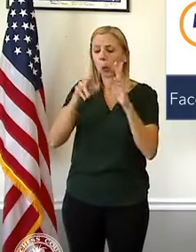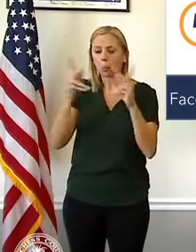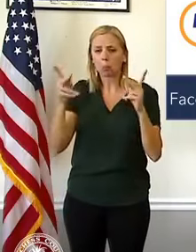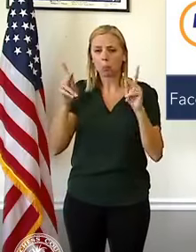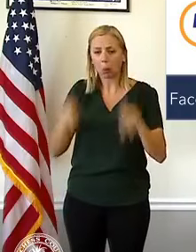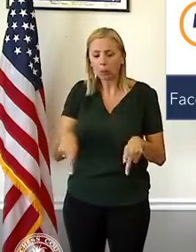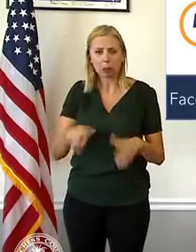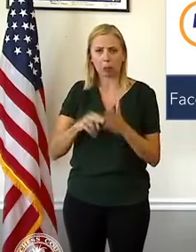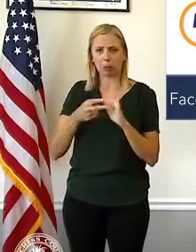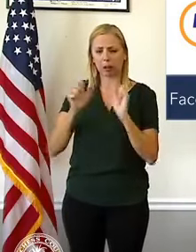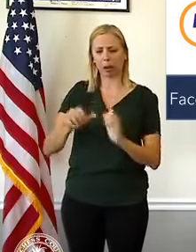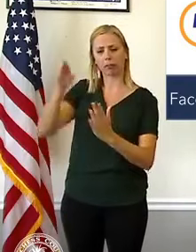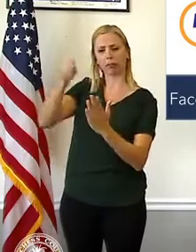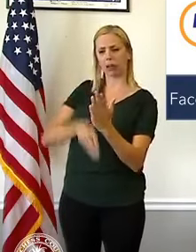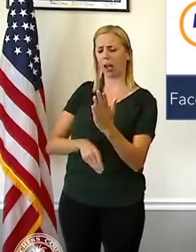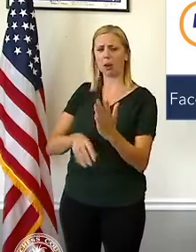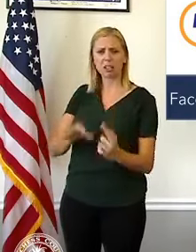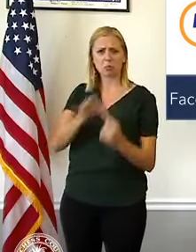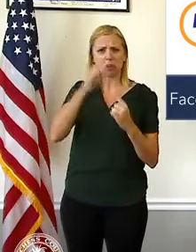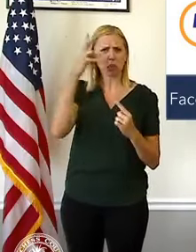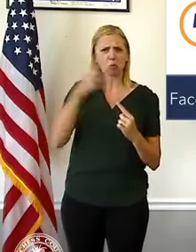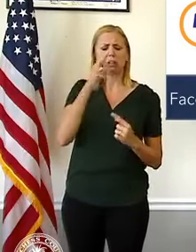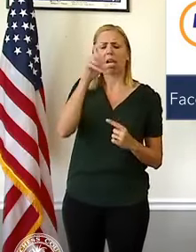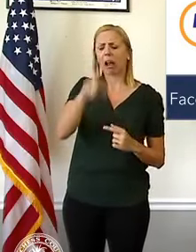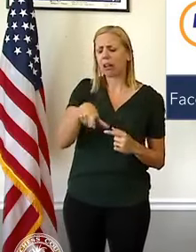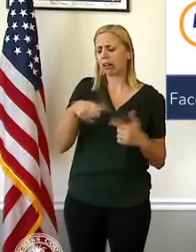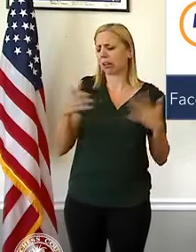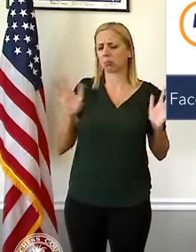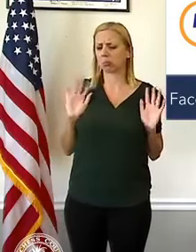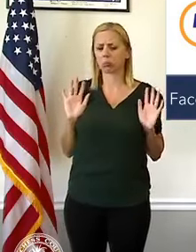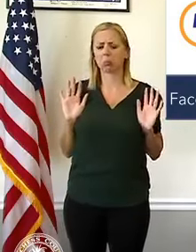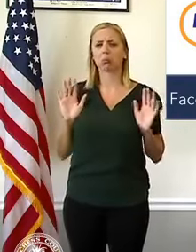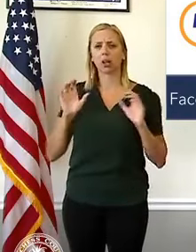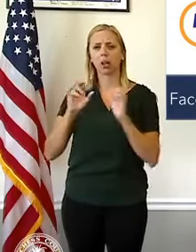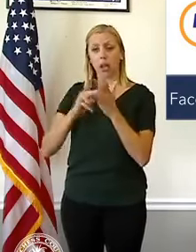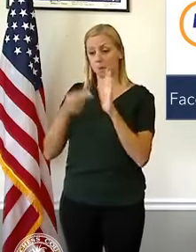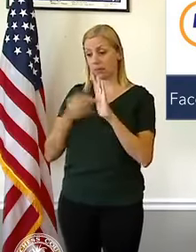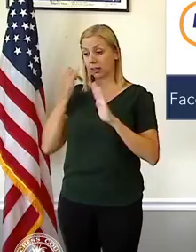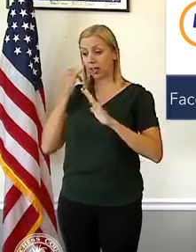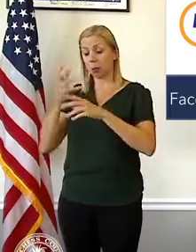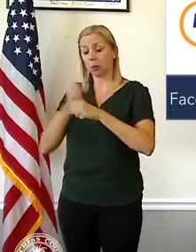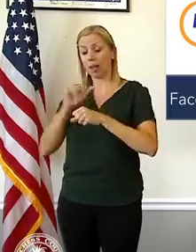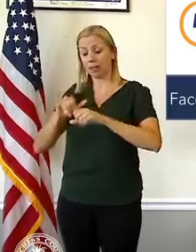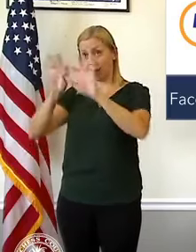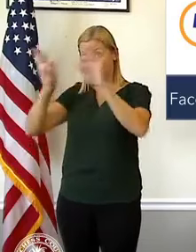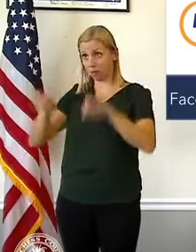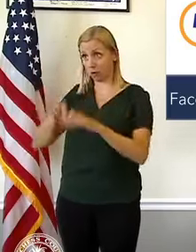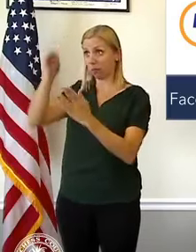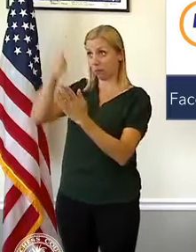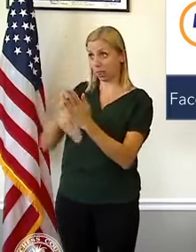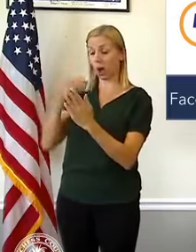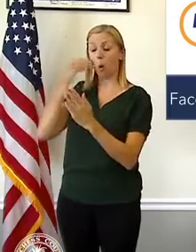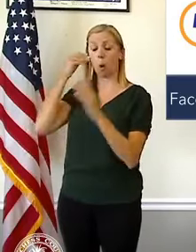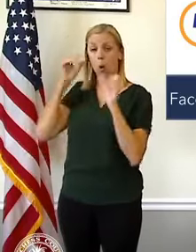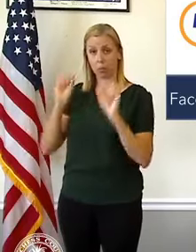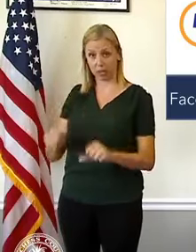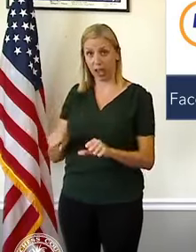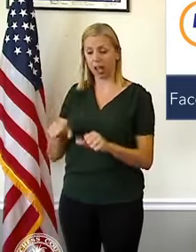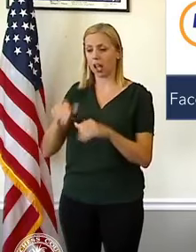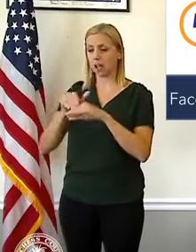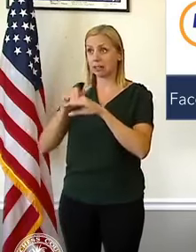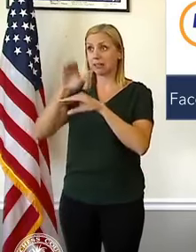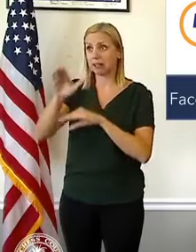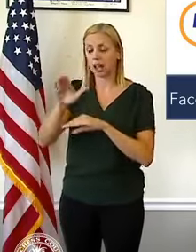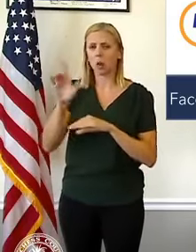some special reason, just simply not wanting to go to the polls. You complete that absentee ballot form. That absentee ballot application goes to the